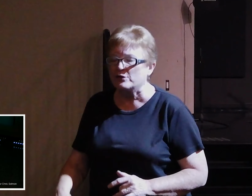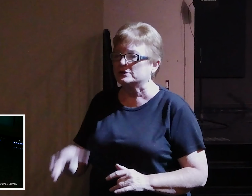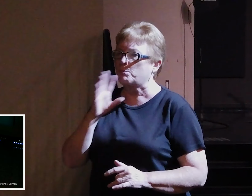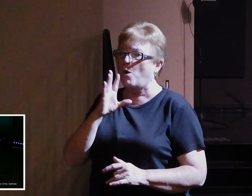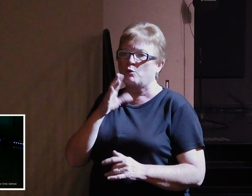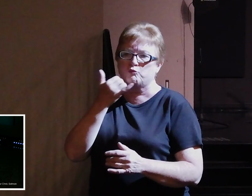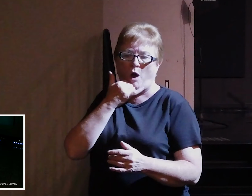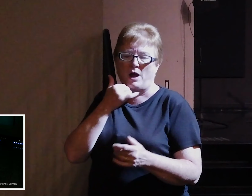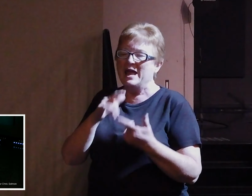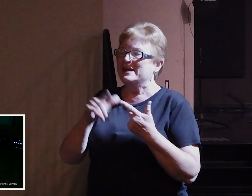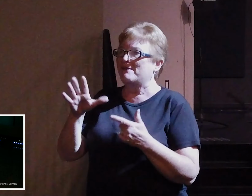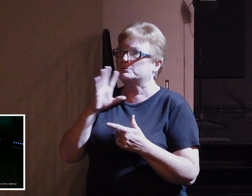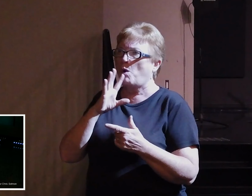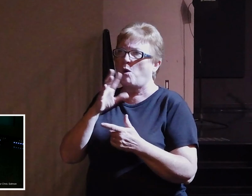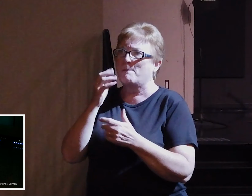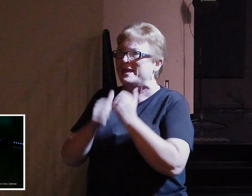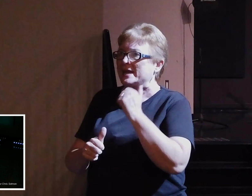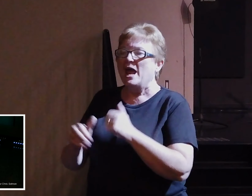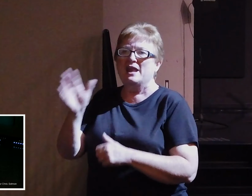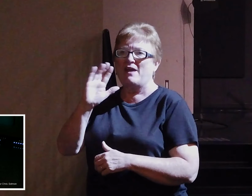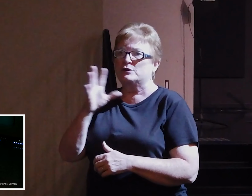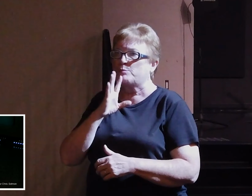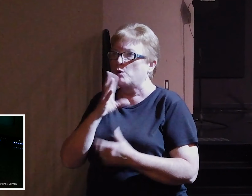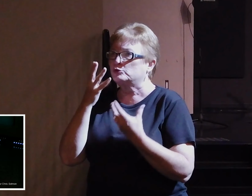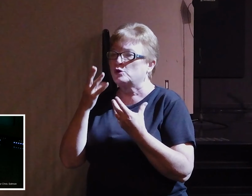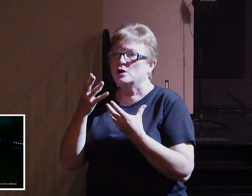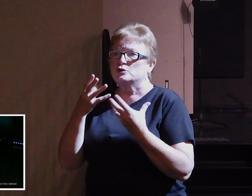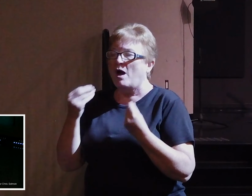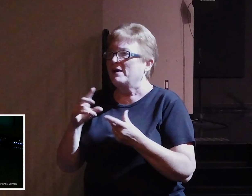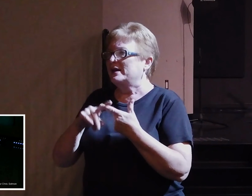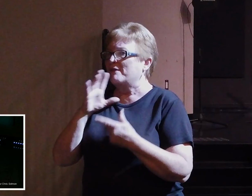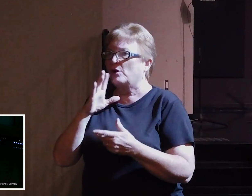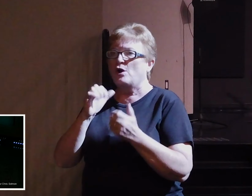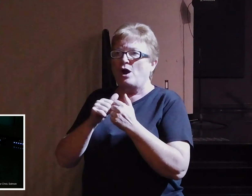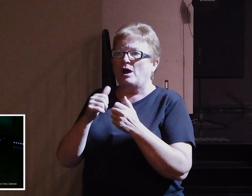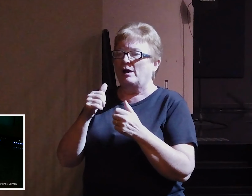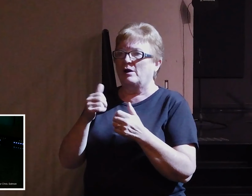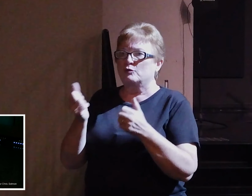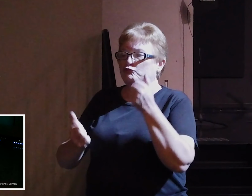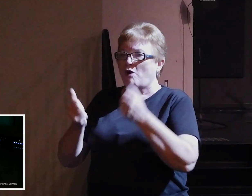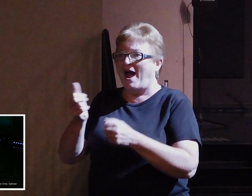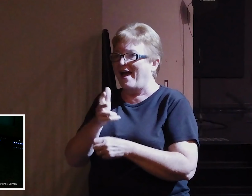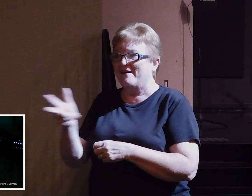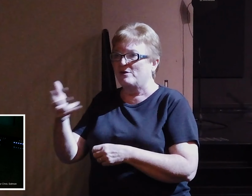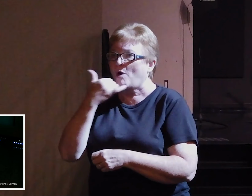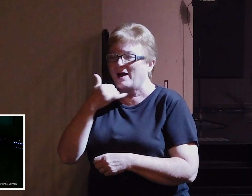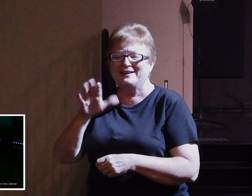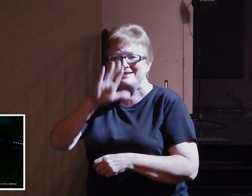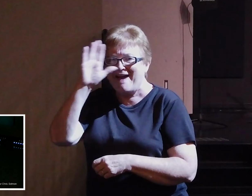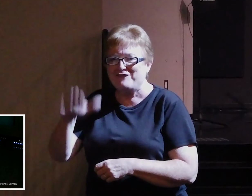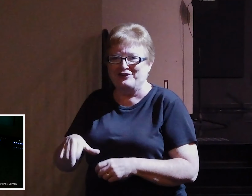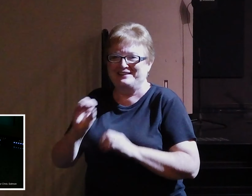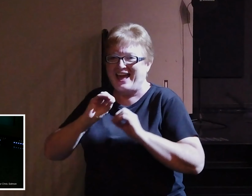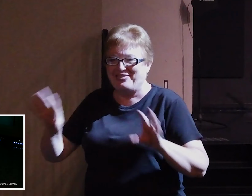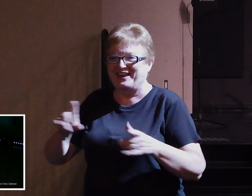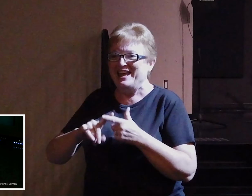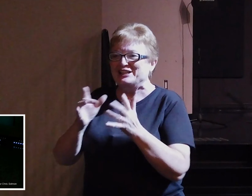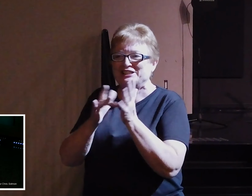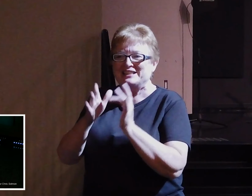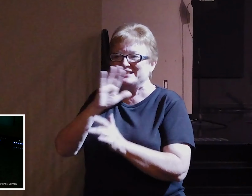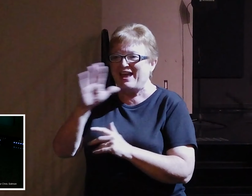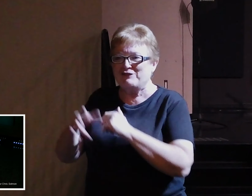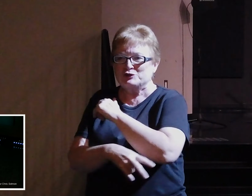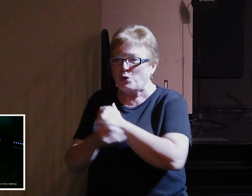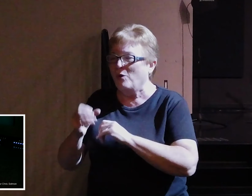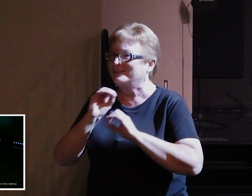time. He never misstepped. He never swerved in traffic and cut somebody off. He never took somebody else's things.